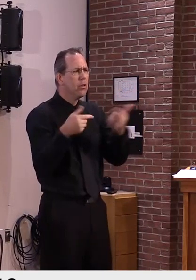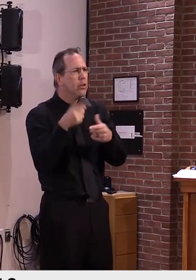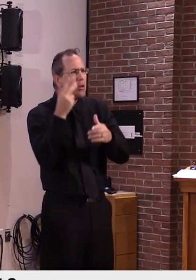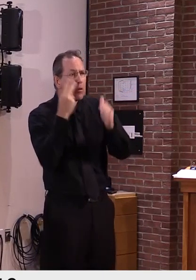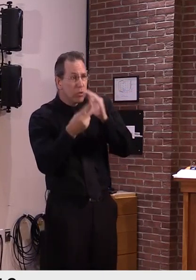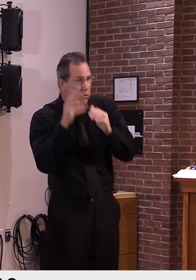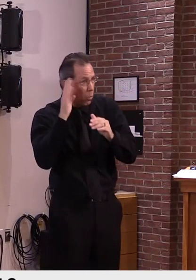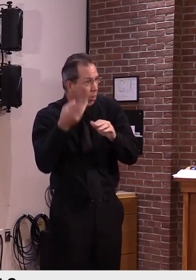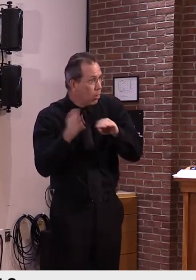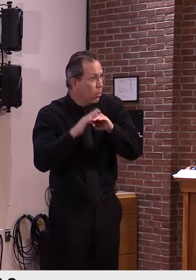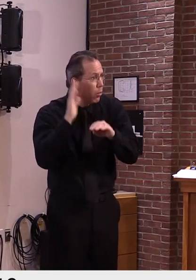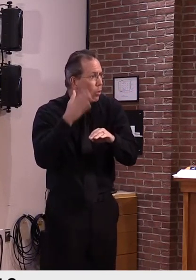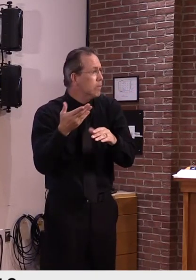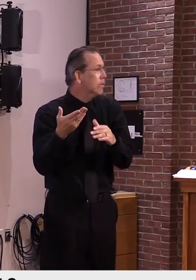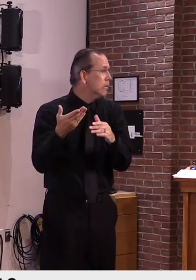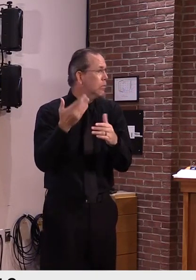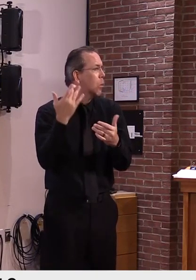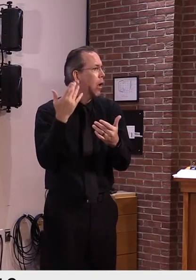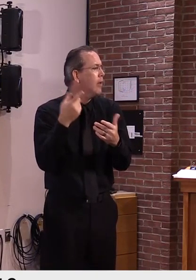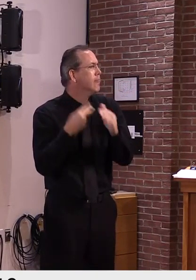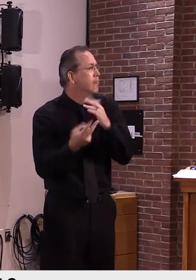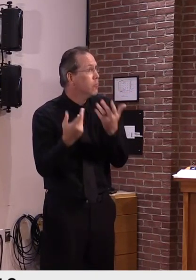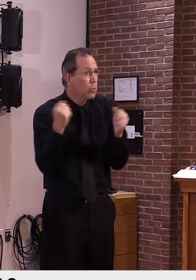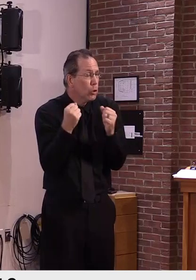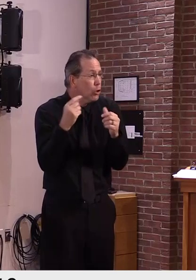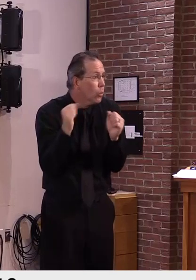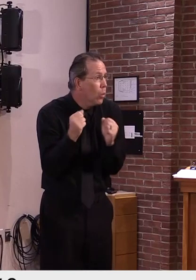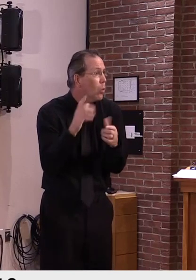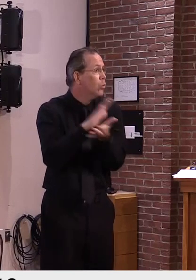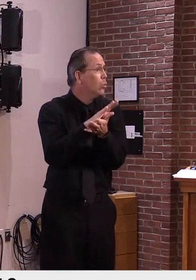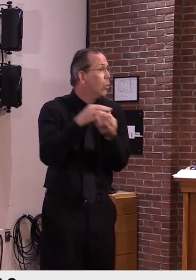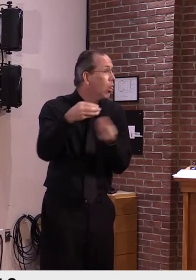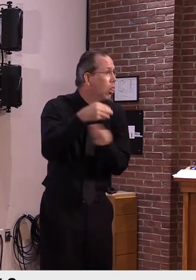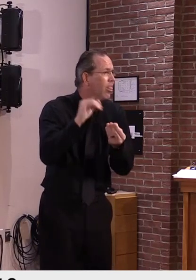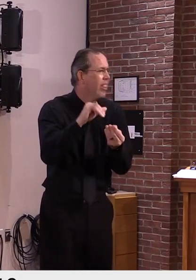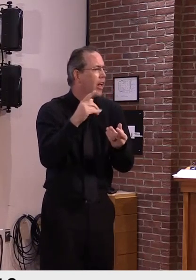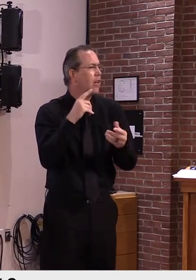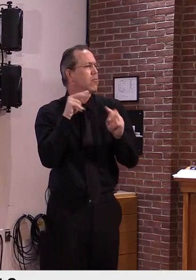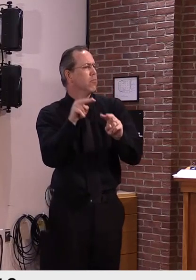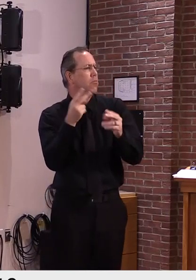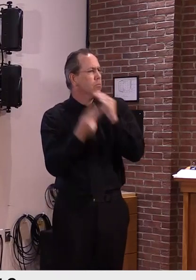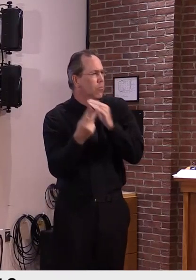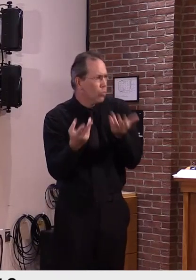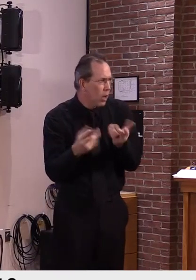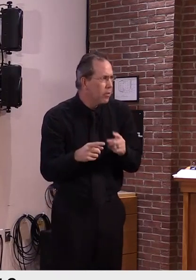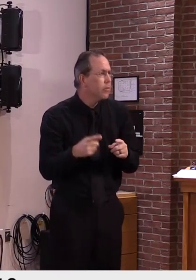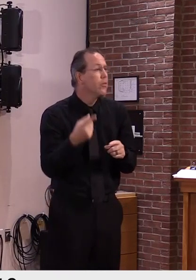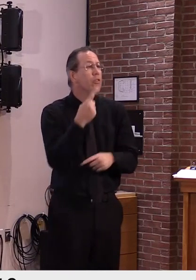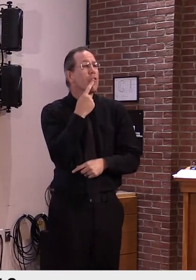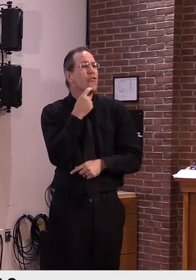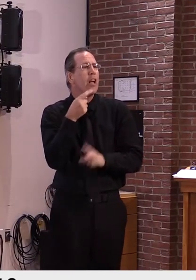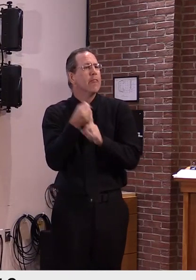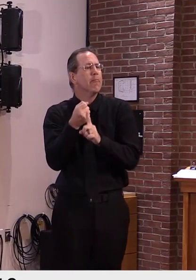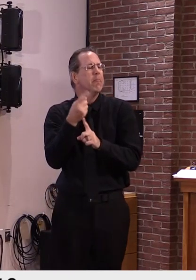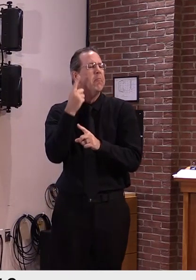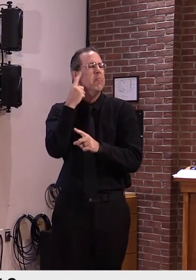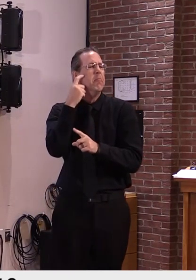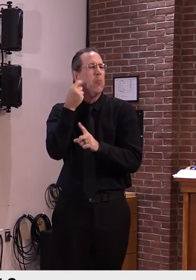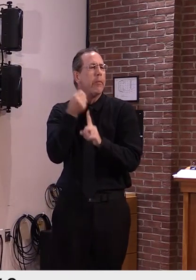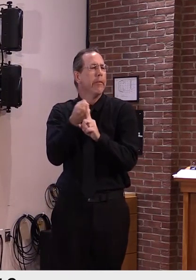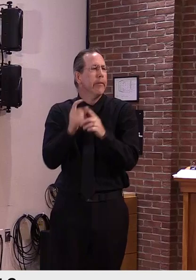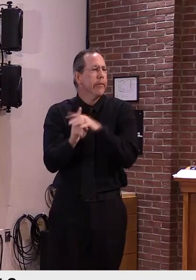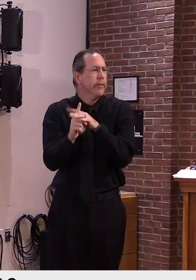decreases over the next 2 to 3 weeks. You can see some parts of the Northeast are slated for increases. Others will see improvement. The 3 counties in